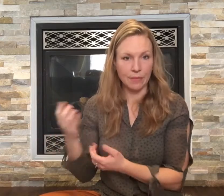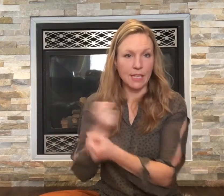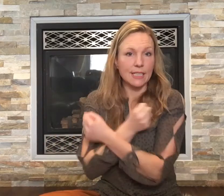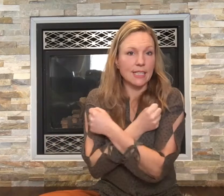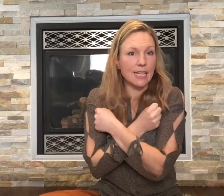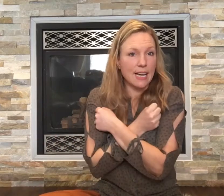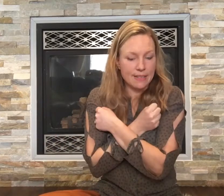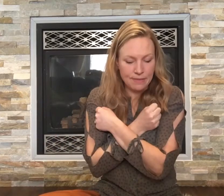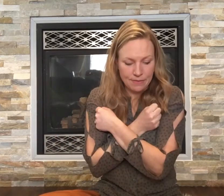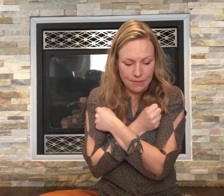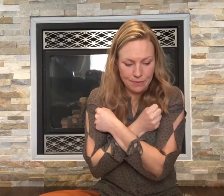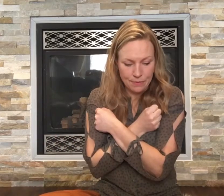Love.